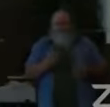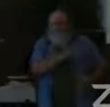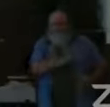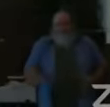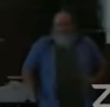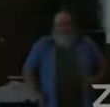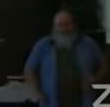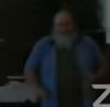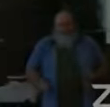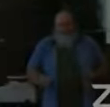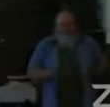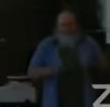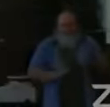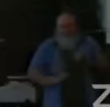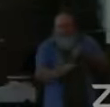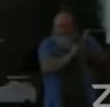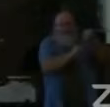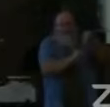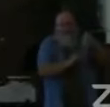accident.